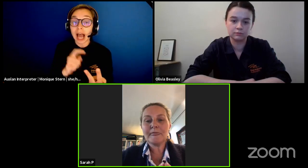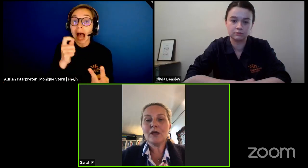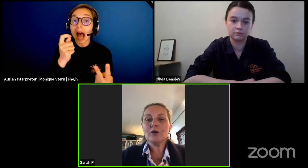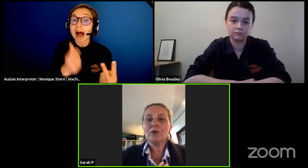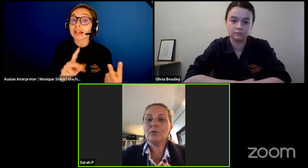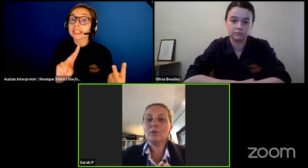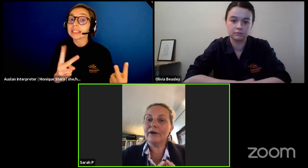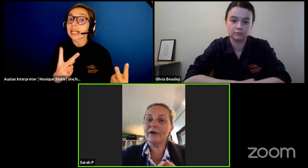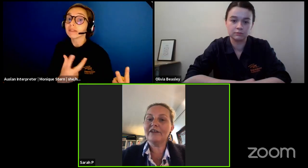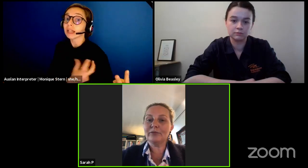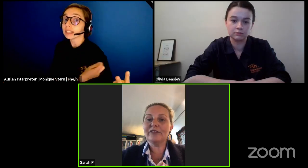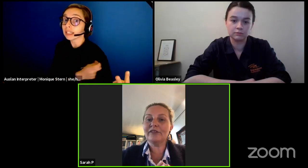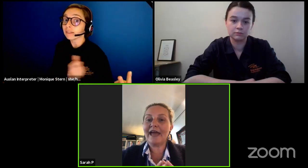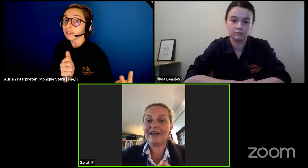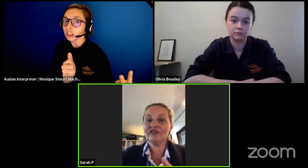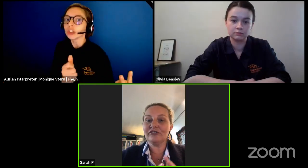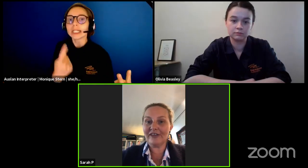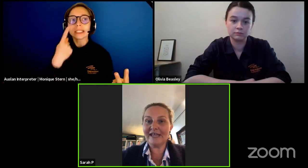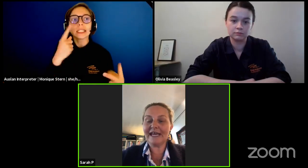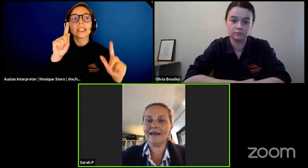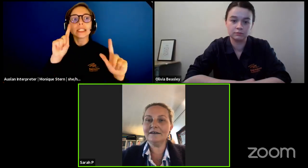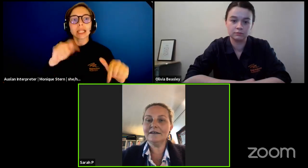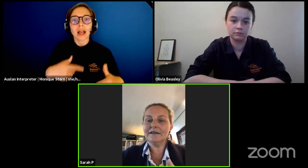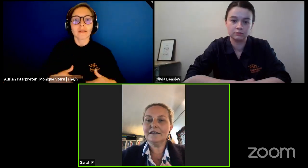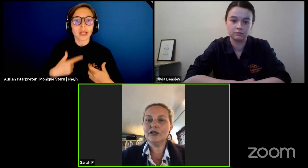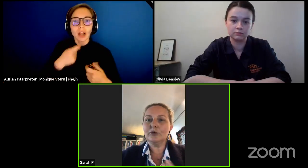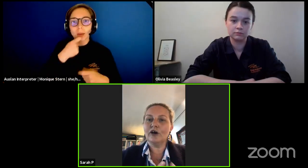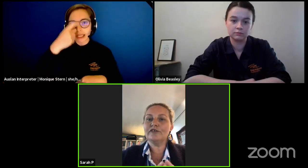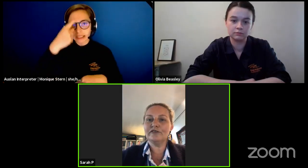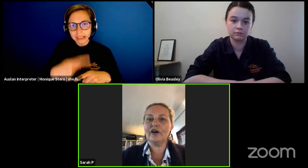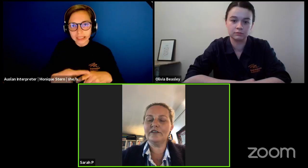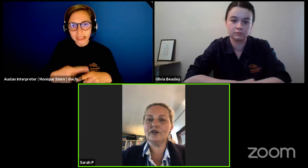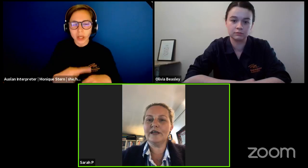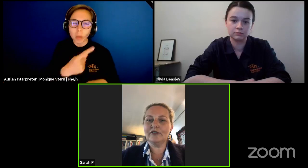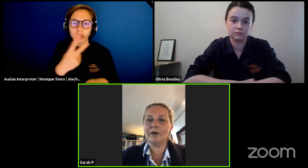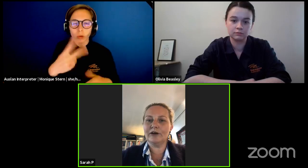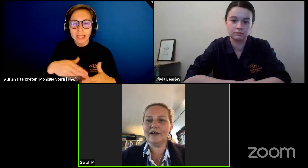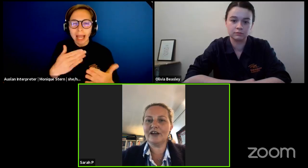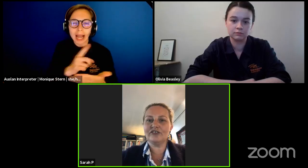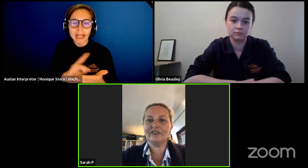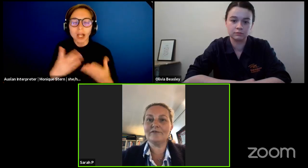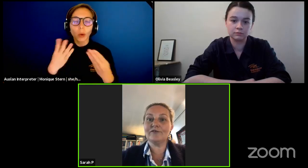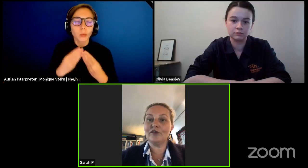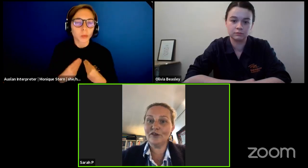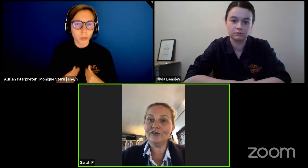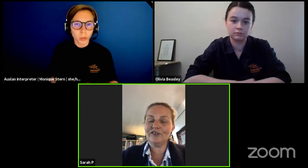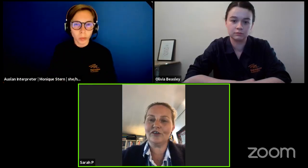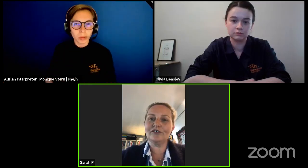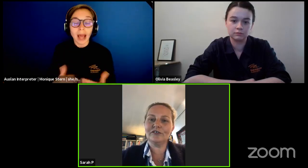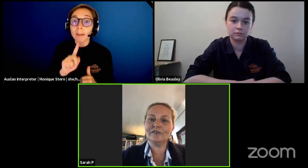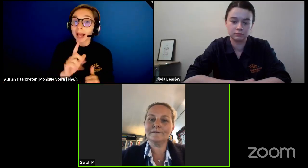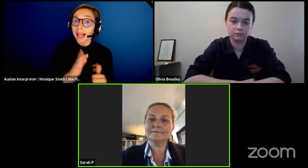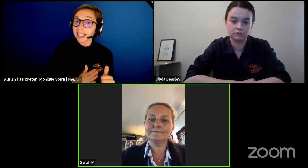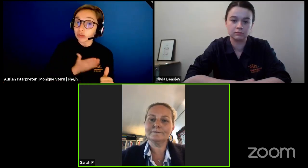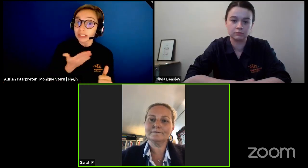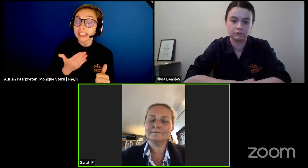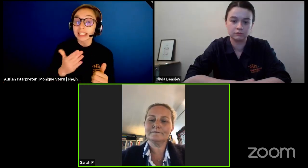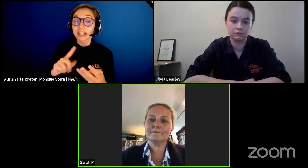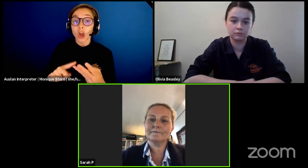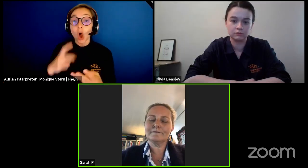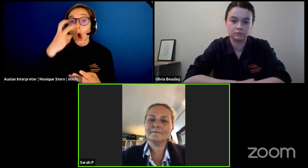dose, whereas with AstraZeneca, you will often find that you get the common reactions after the first dose.